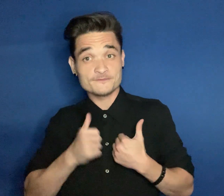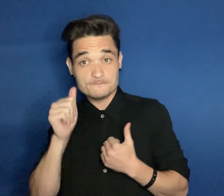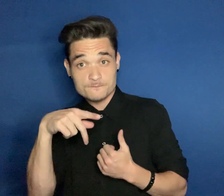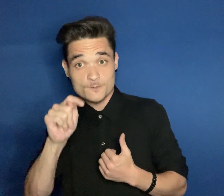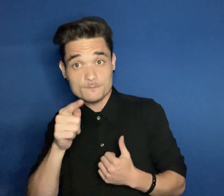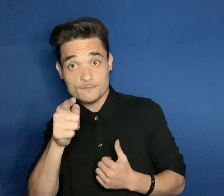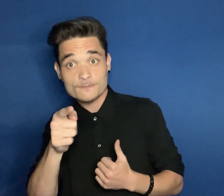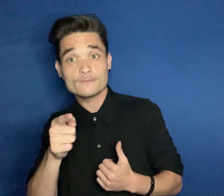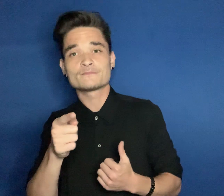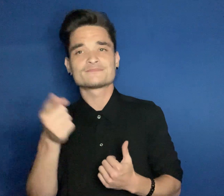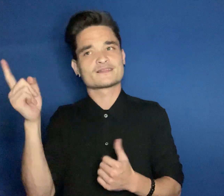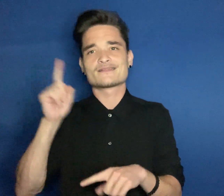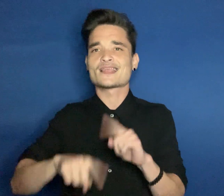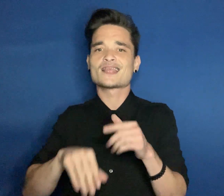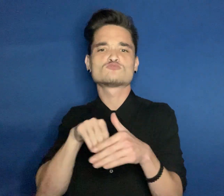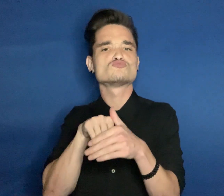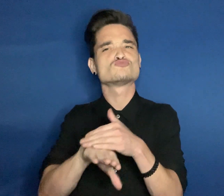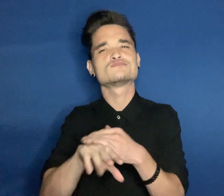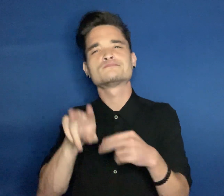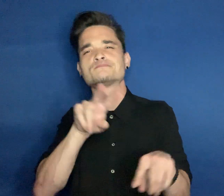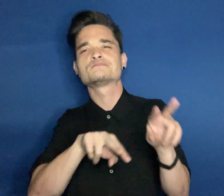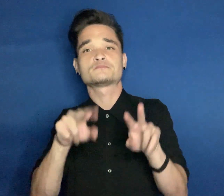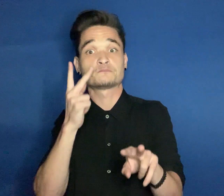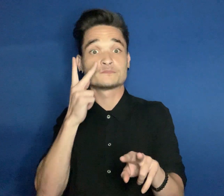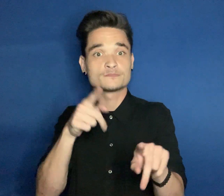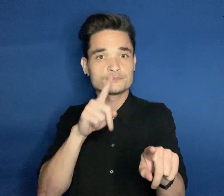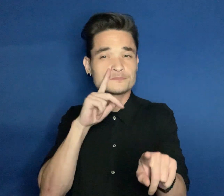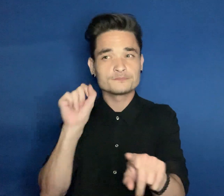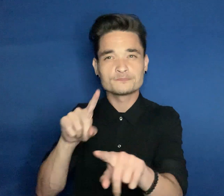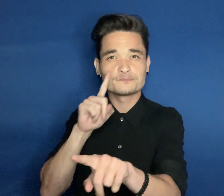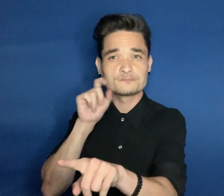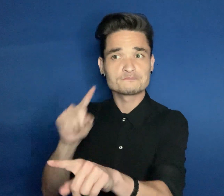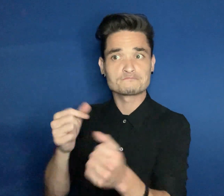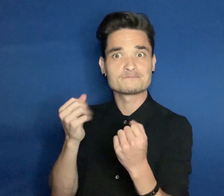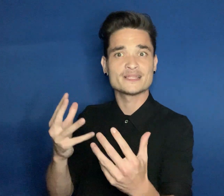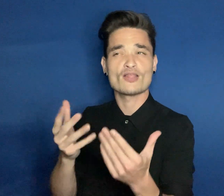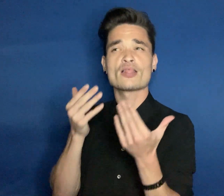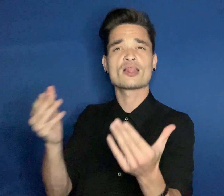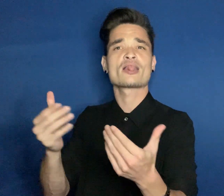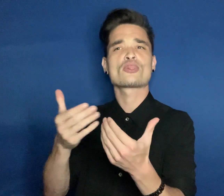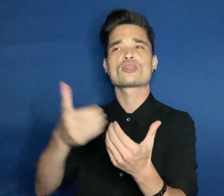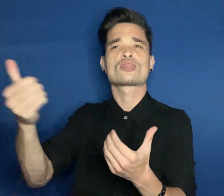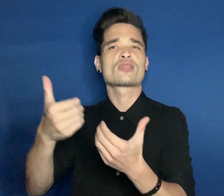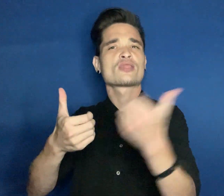segregate people over a certain age or people with chronic health conditions to protect them from COVID-19 exposure.